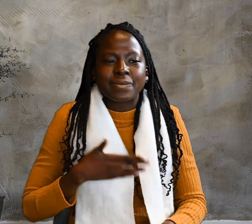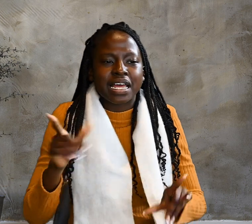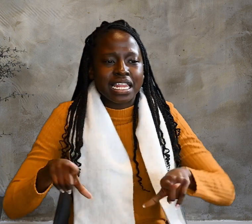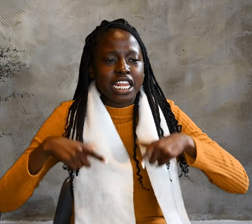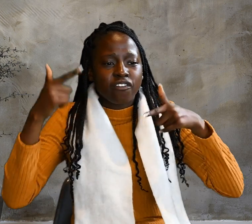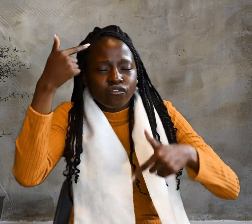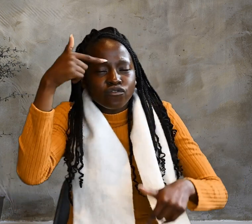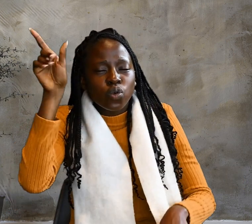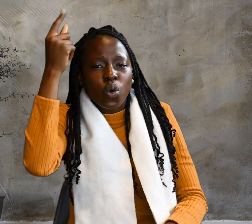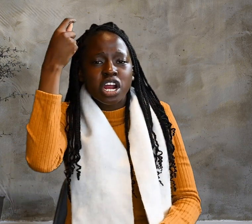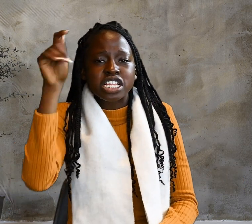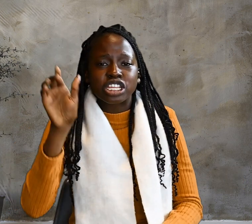life for the sheep.